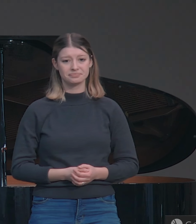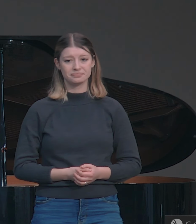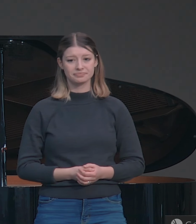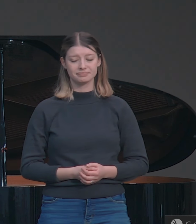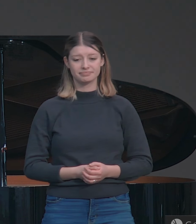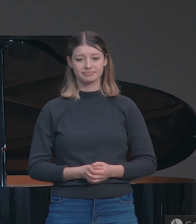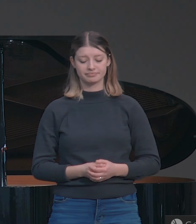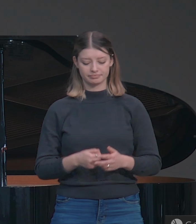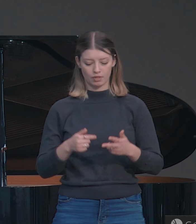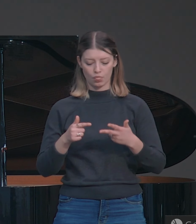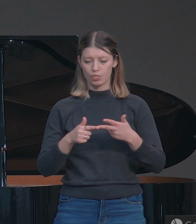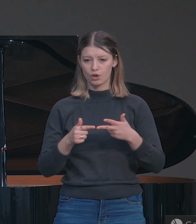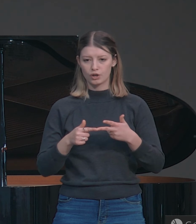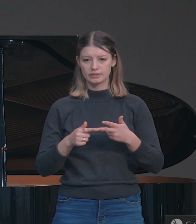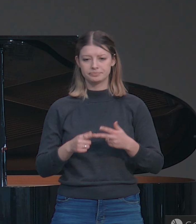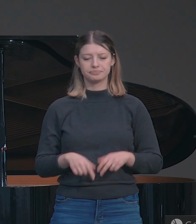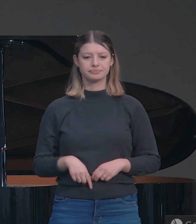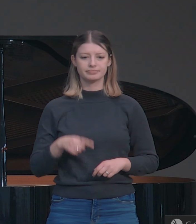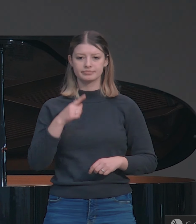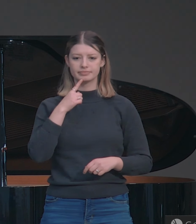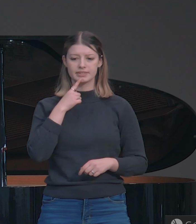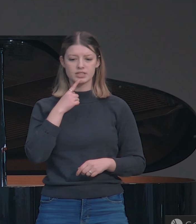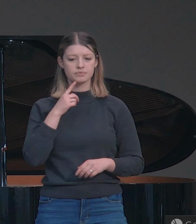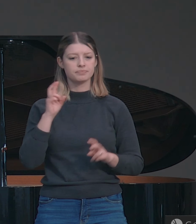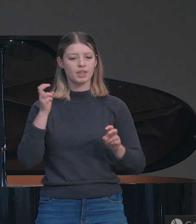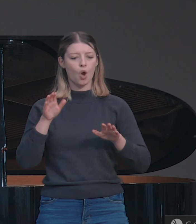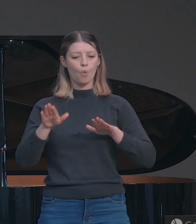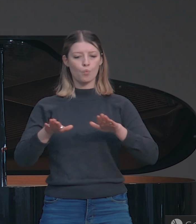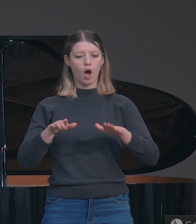Finally, he says, walk humbly.